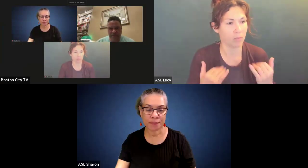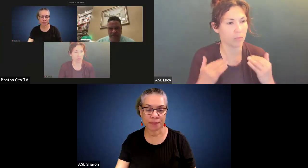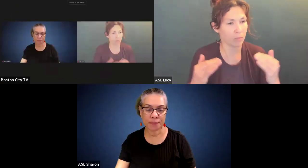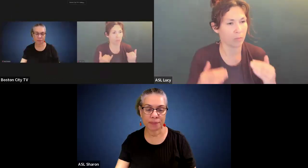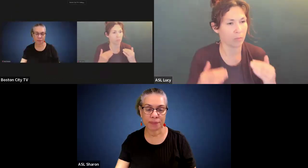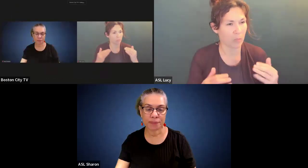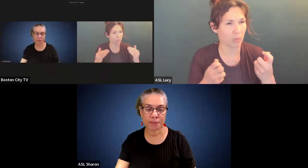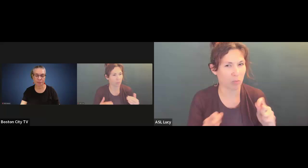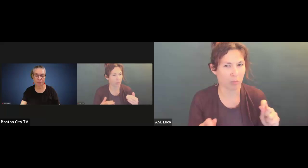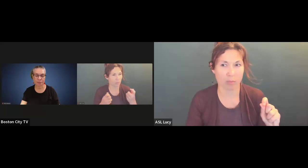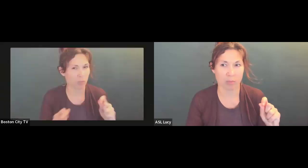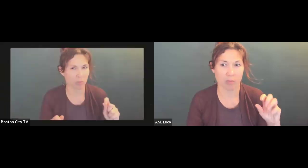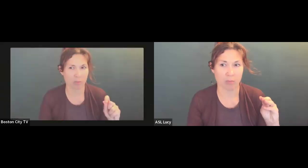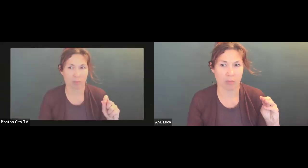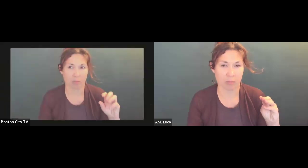again.